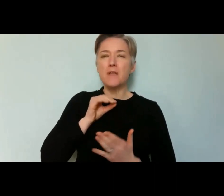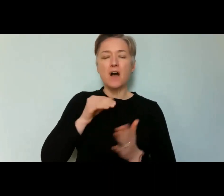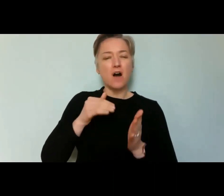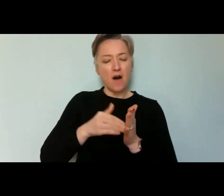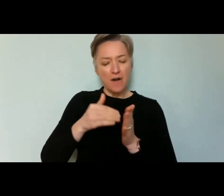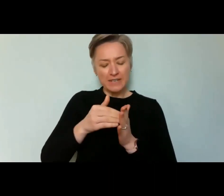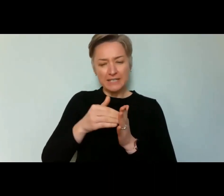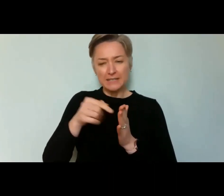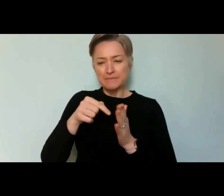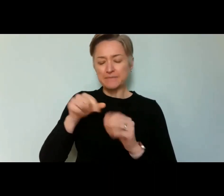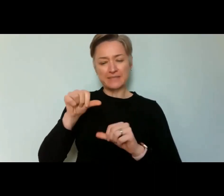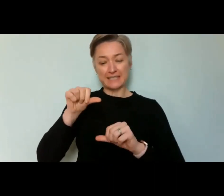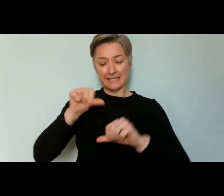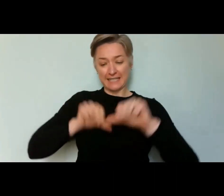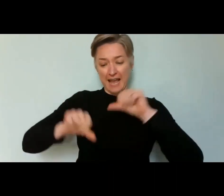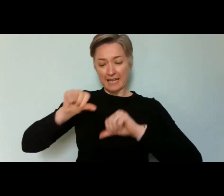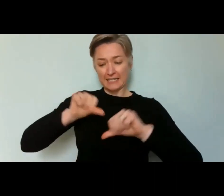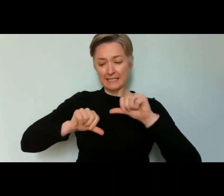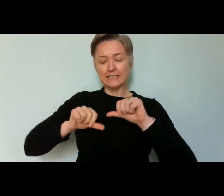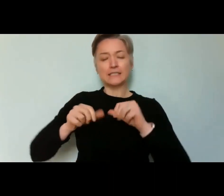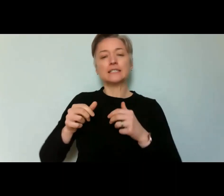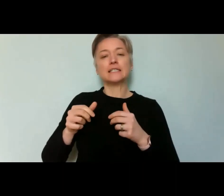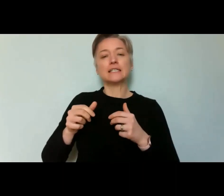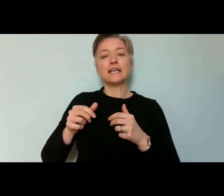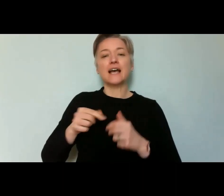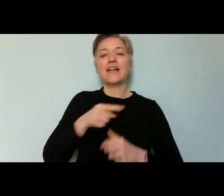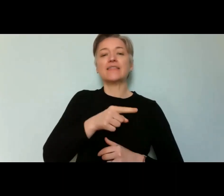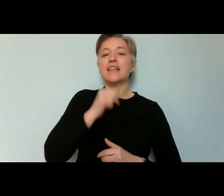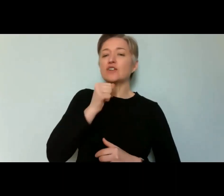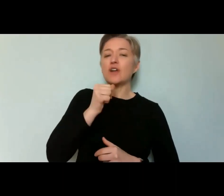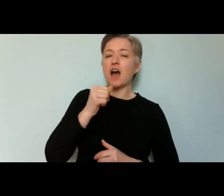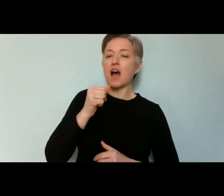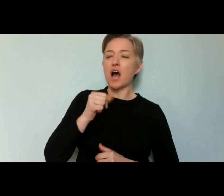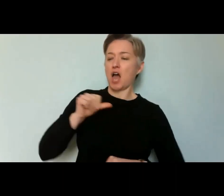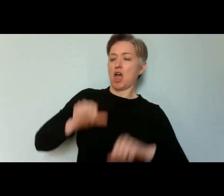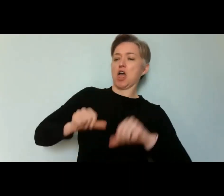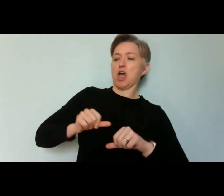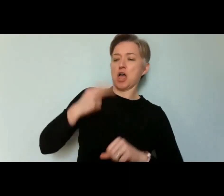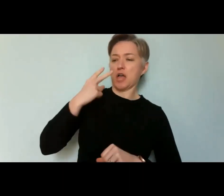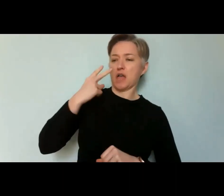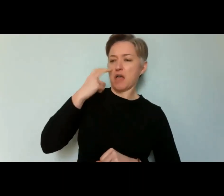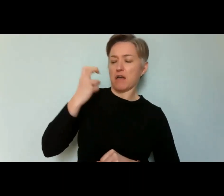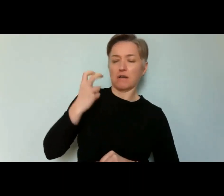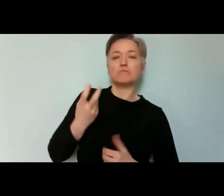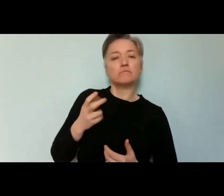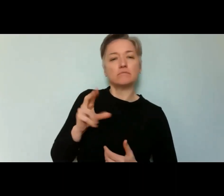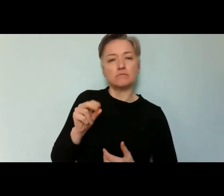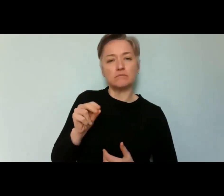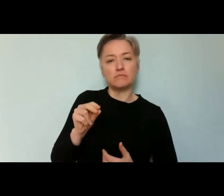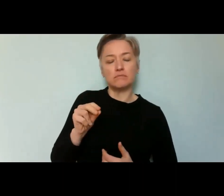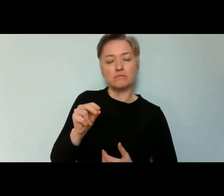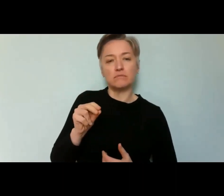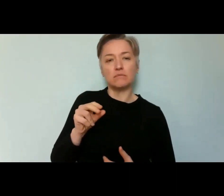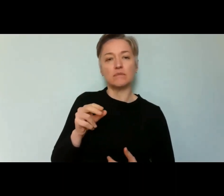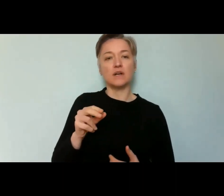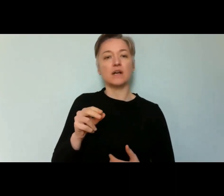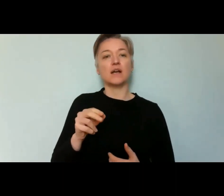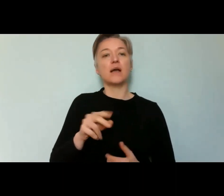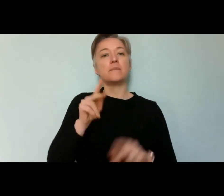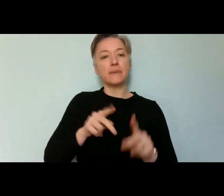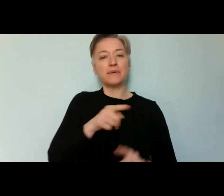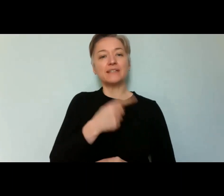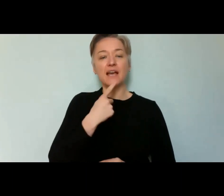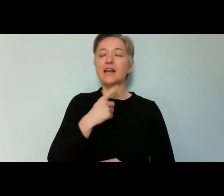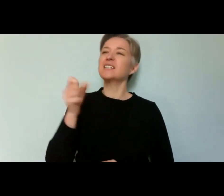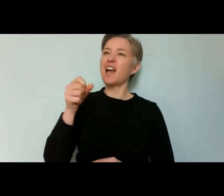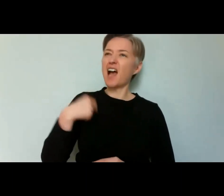science is not as much in question. People know, and we're hearing, okay, I heard it